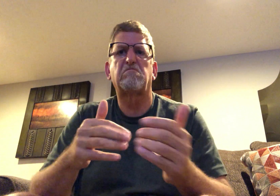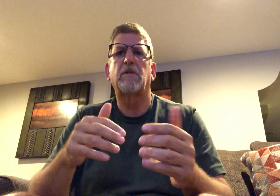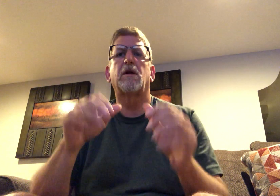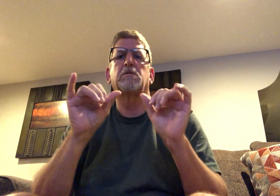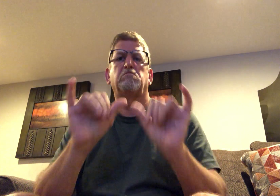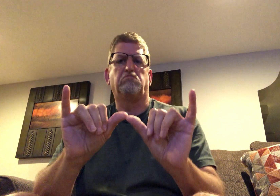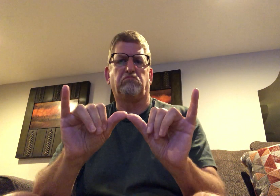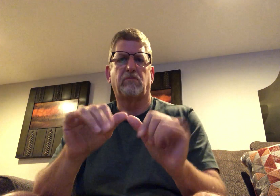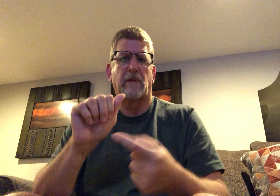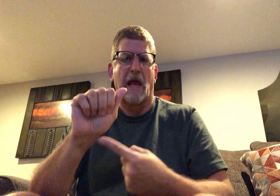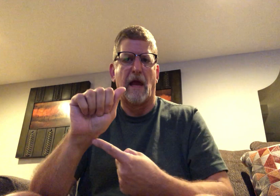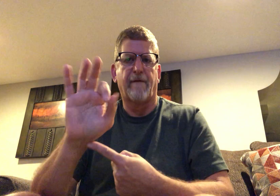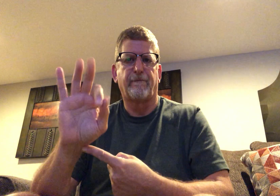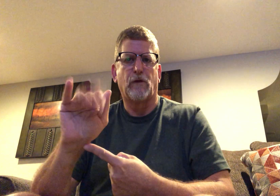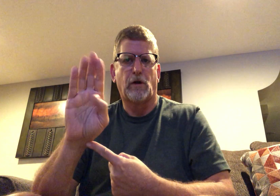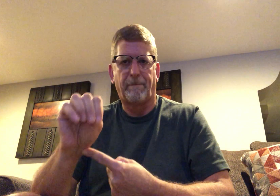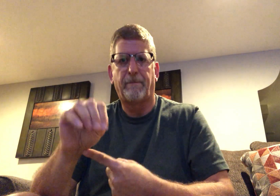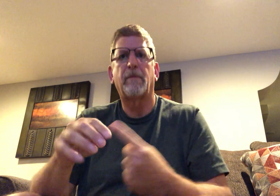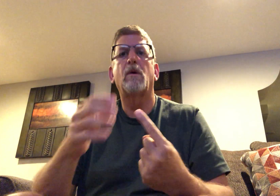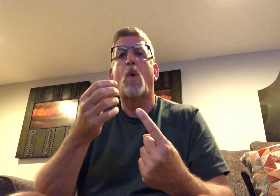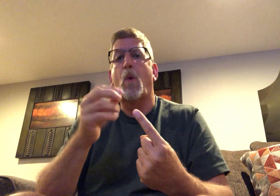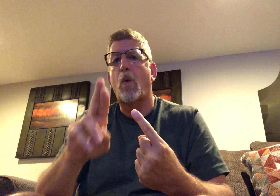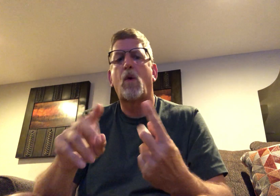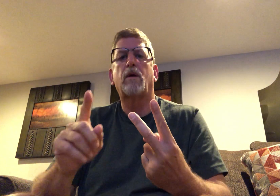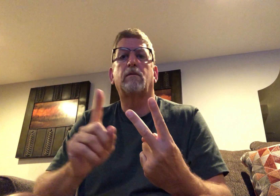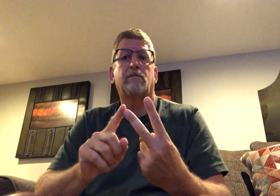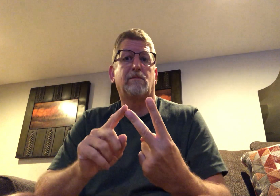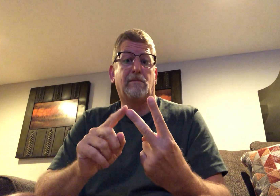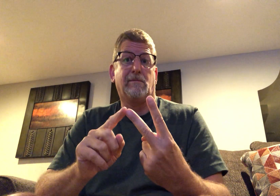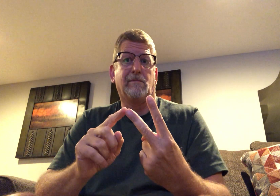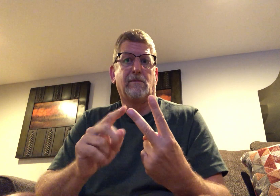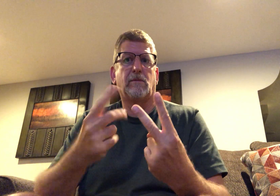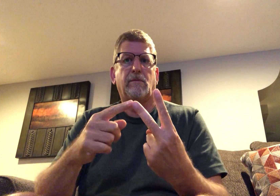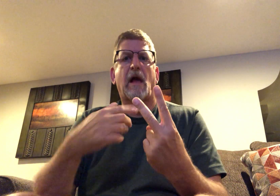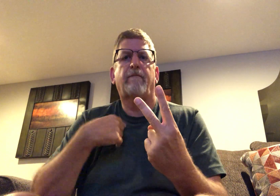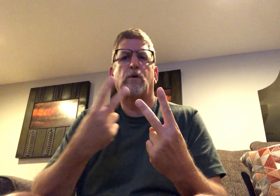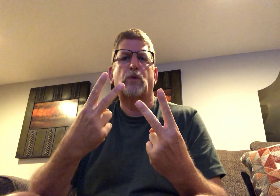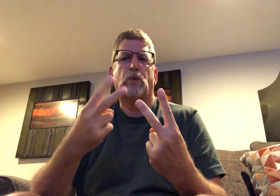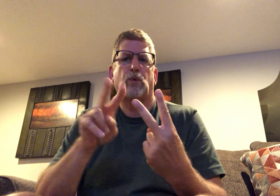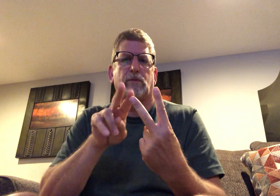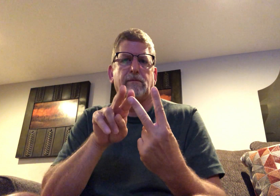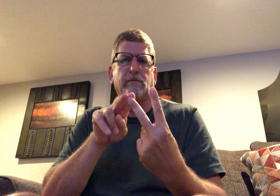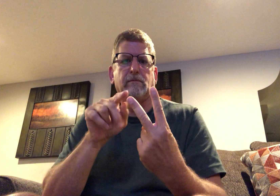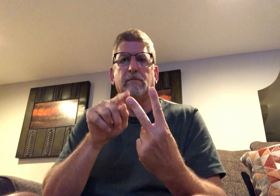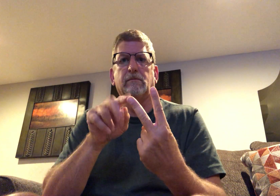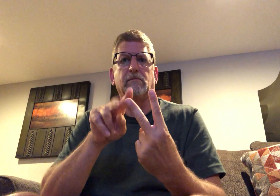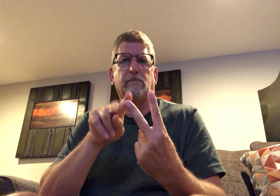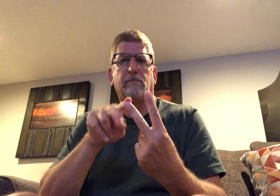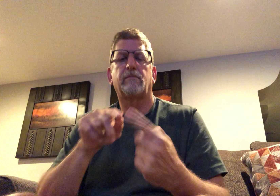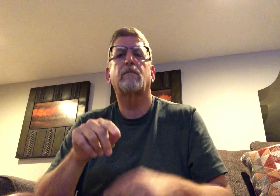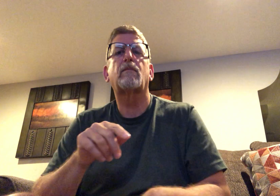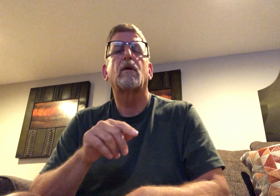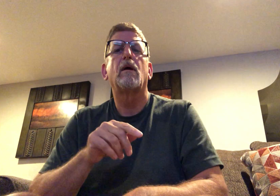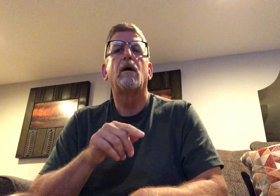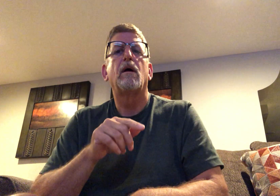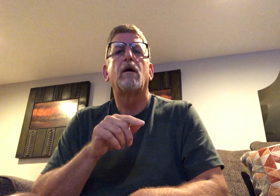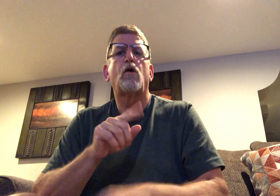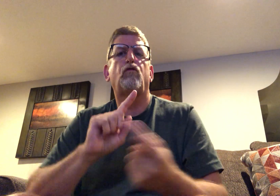named Greenwood, and they found him guilty of that. Nobody reports that in the United States because you